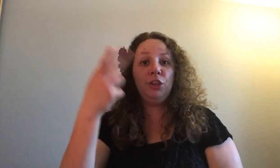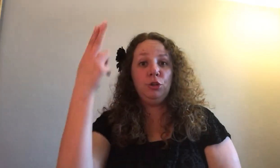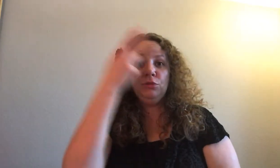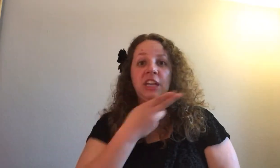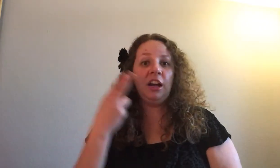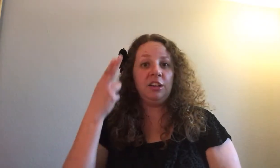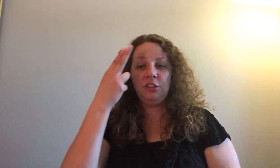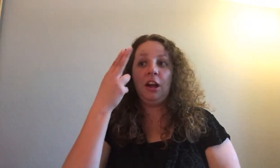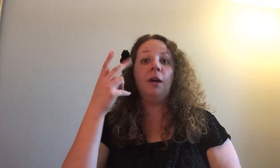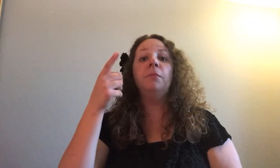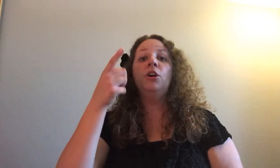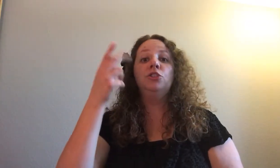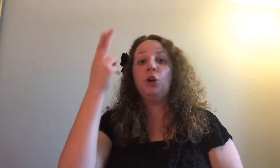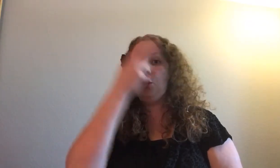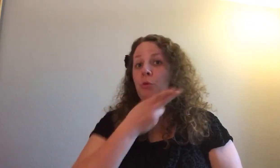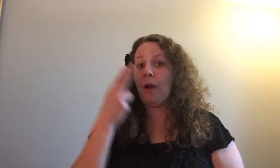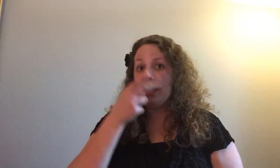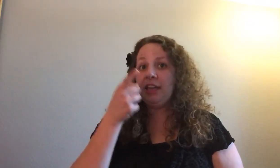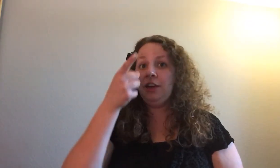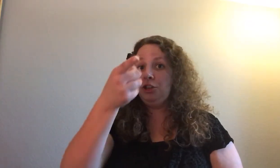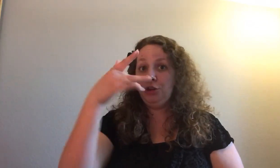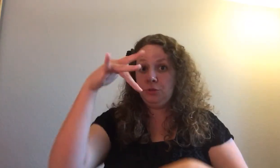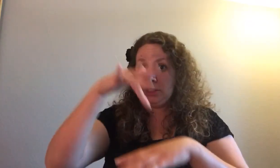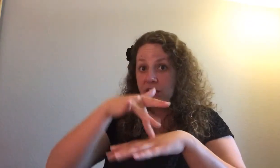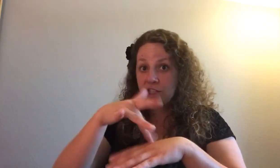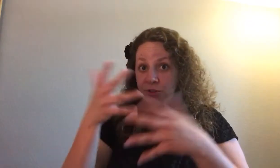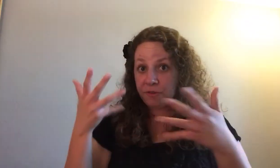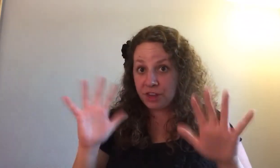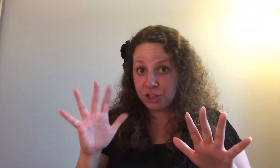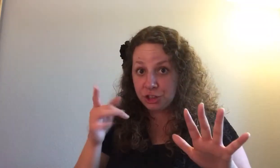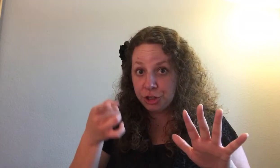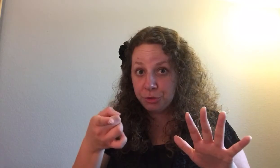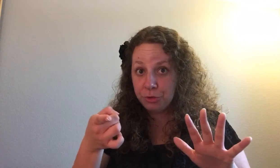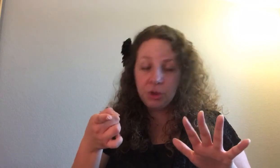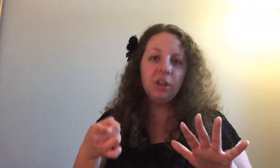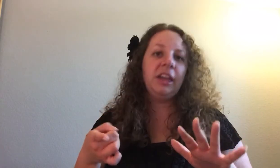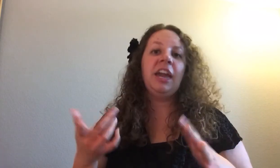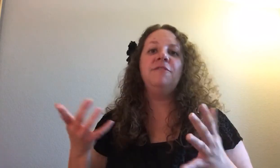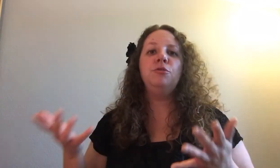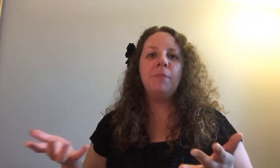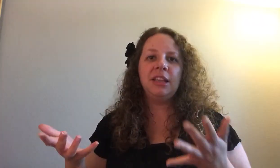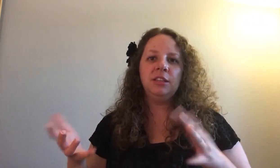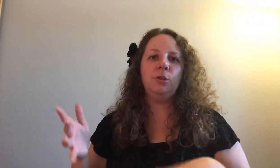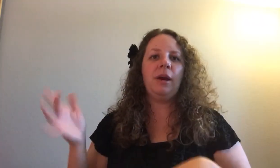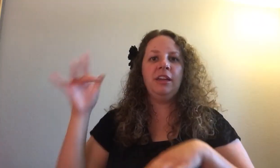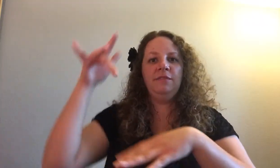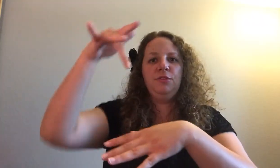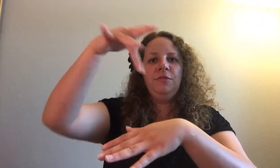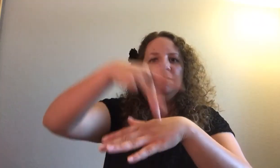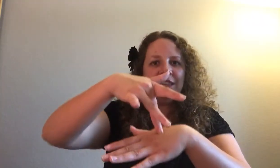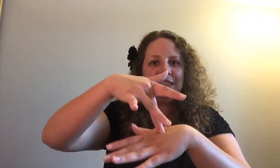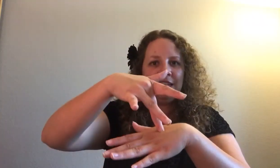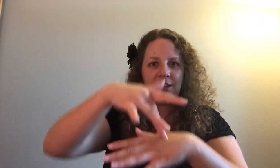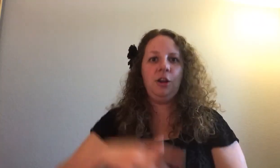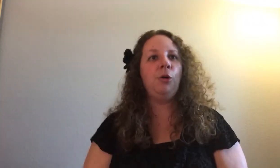you so Hawaii, you touch, finish you. Okay, have you been to Hawaii? Have you visited